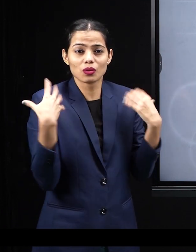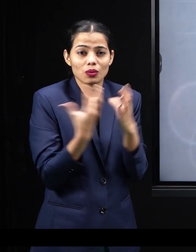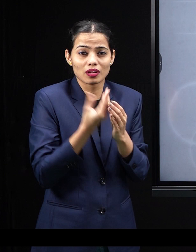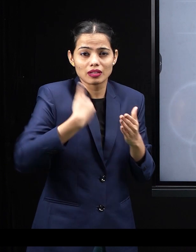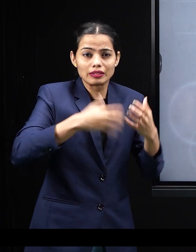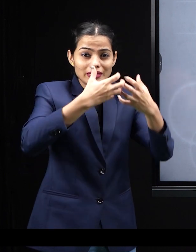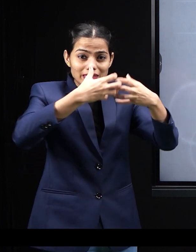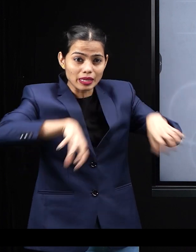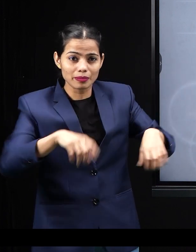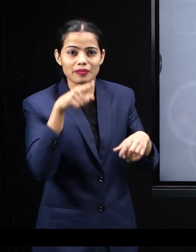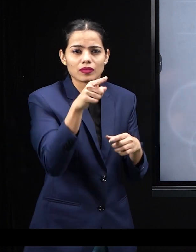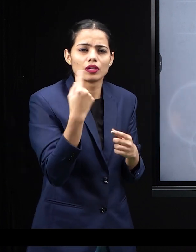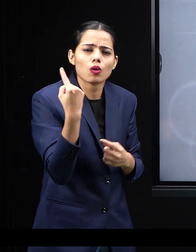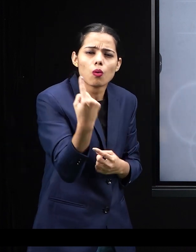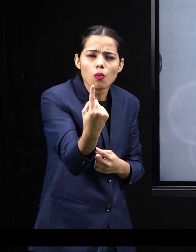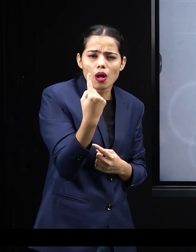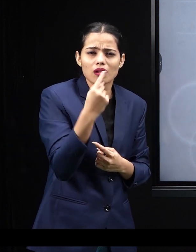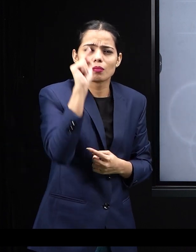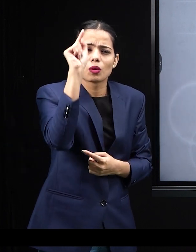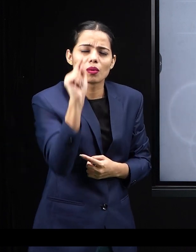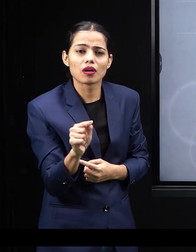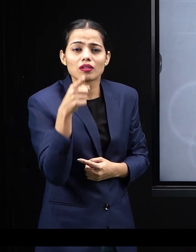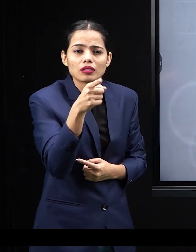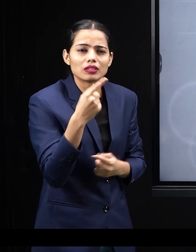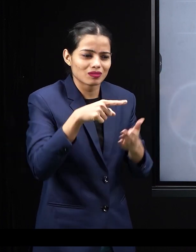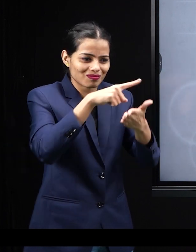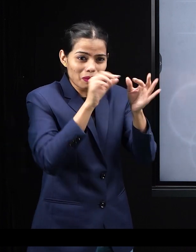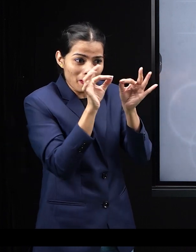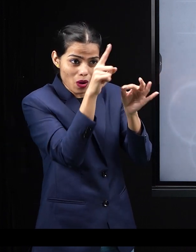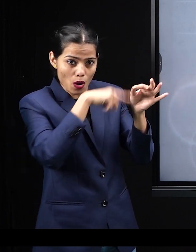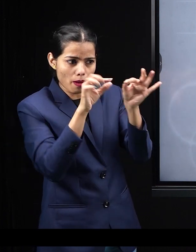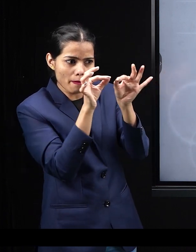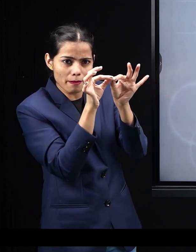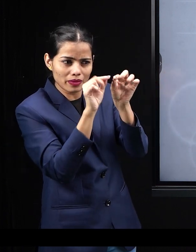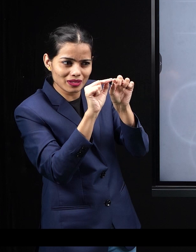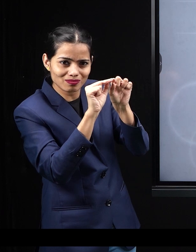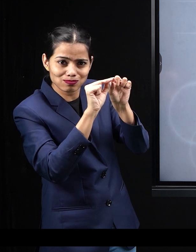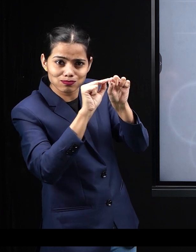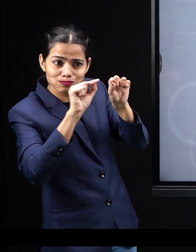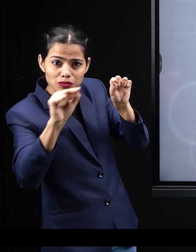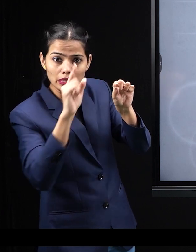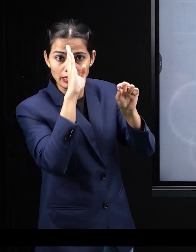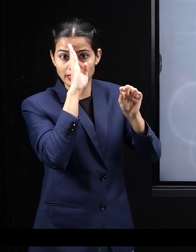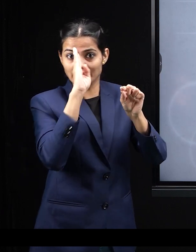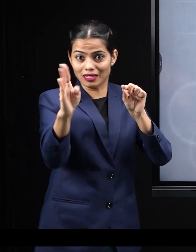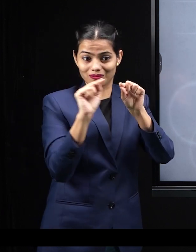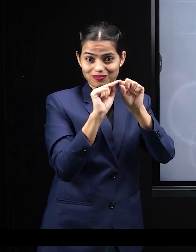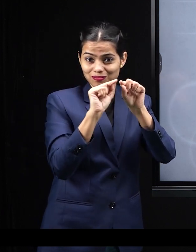We will discover their unique terminologies such as radius, diameter,